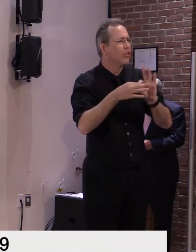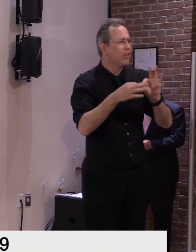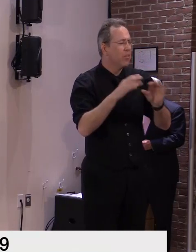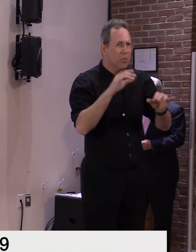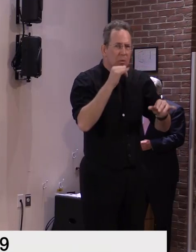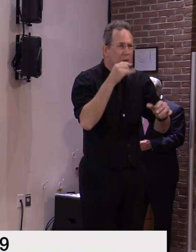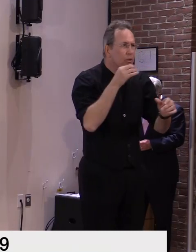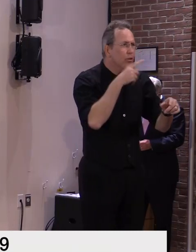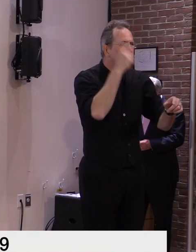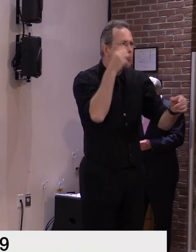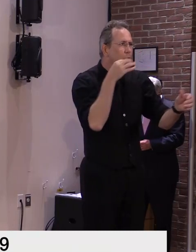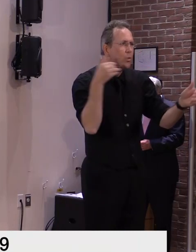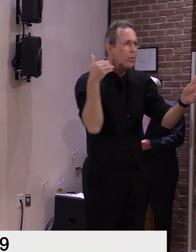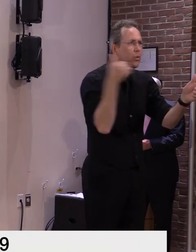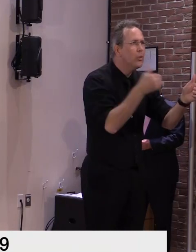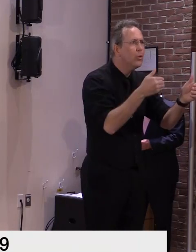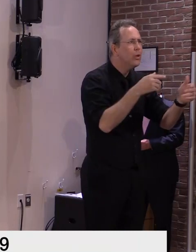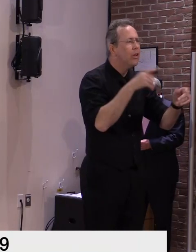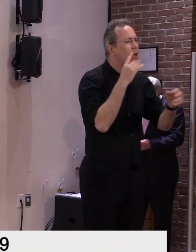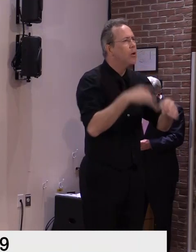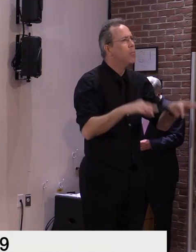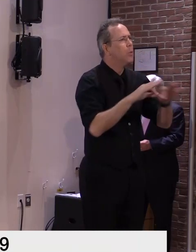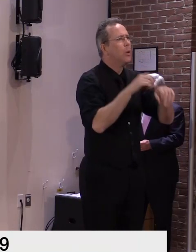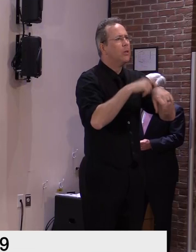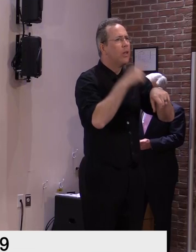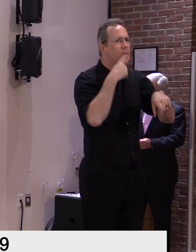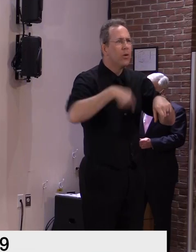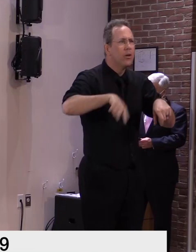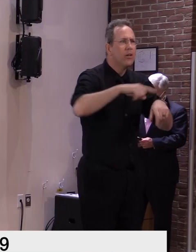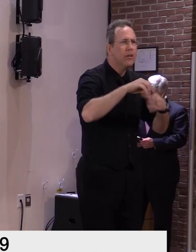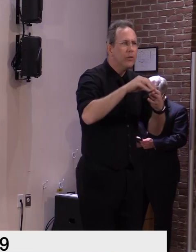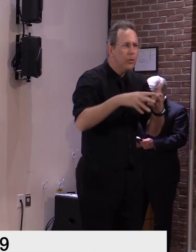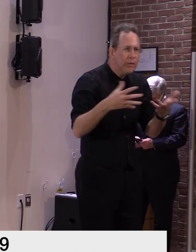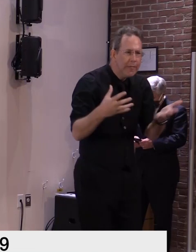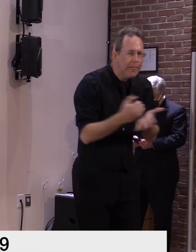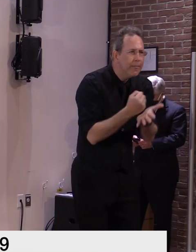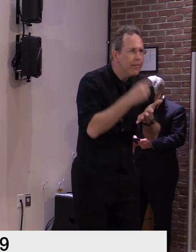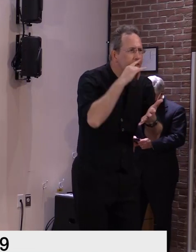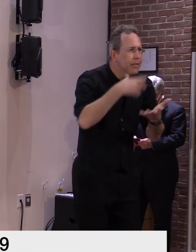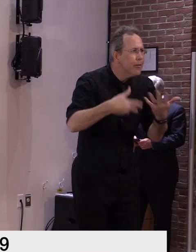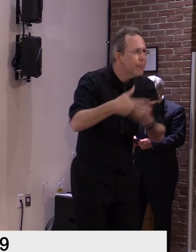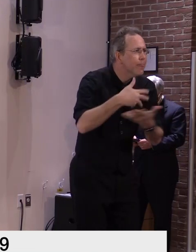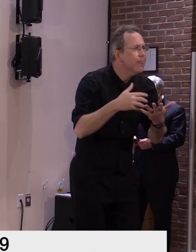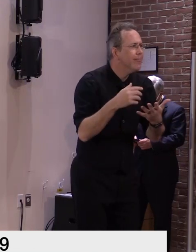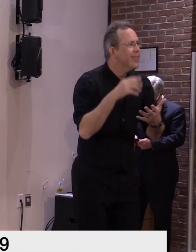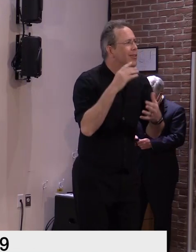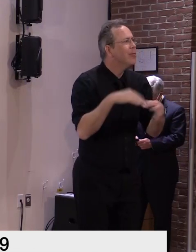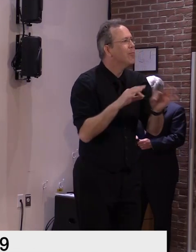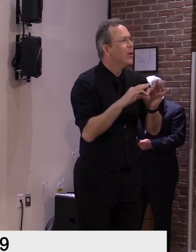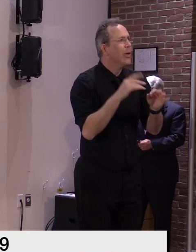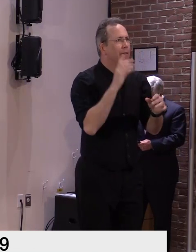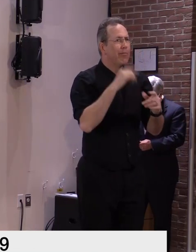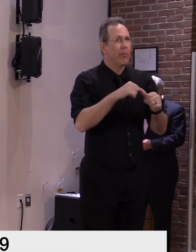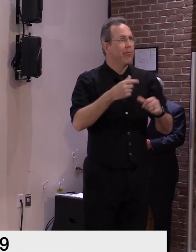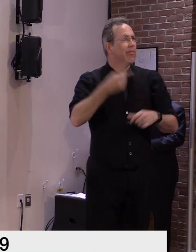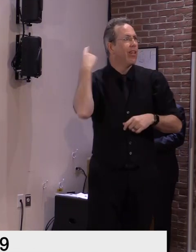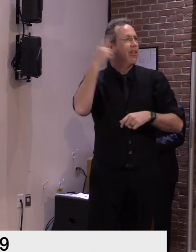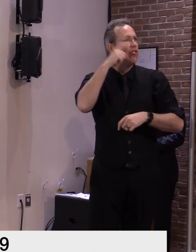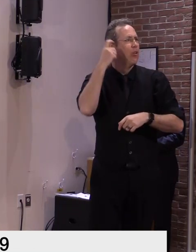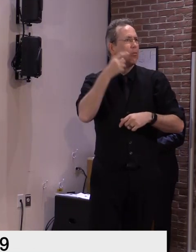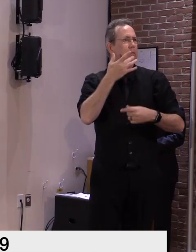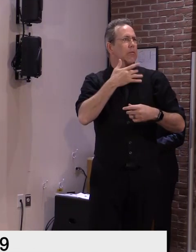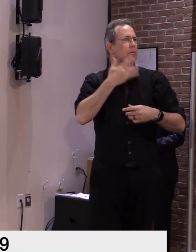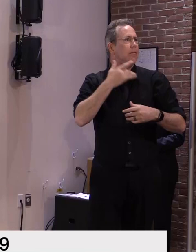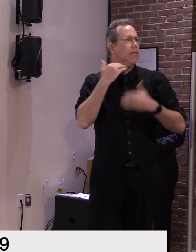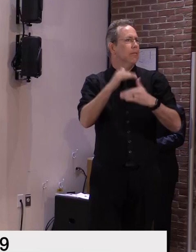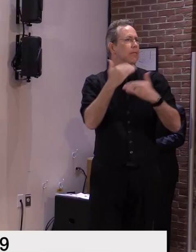time for us to come together, continue to move forward after our collective experiences with COVID-19, and above all, celebrate and enjoy